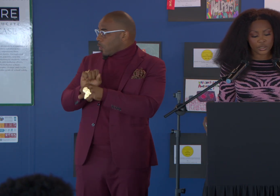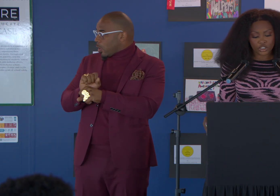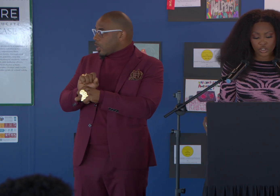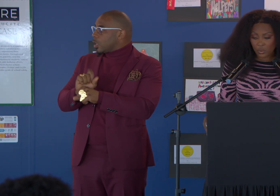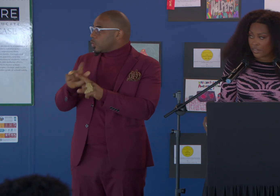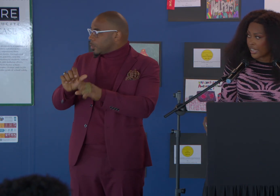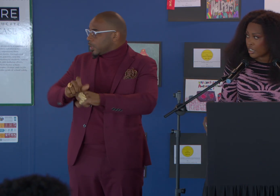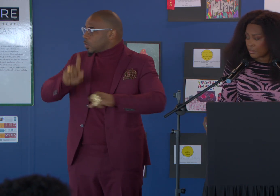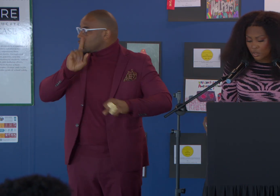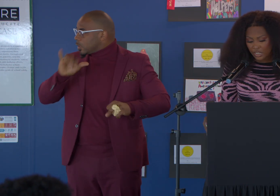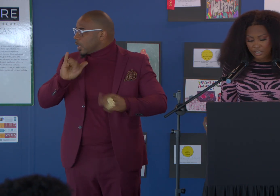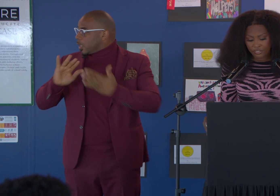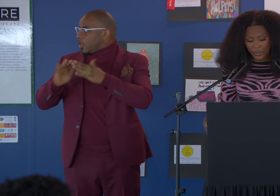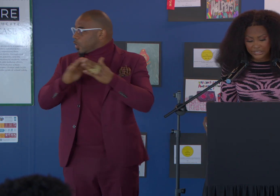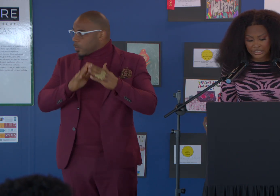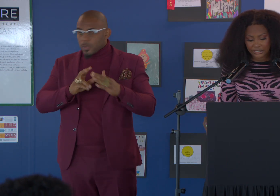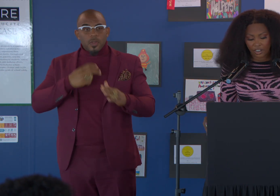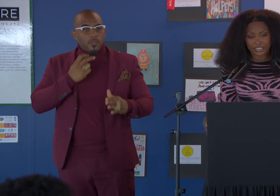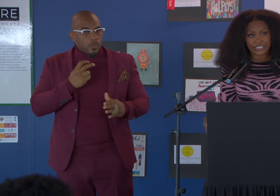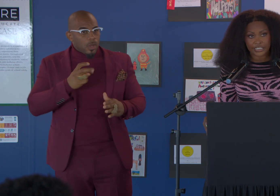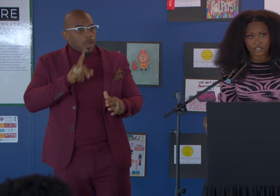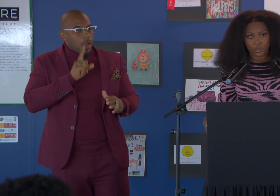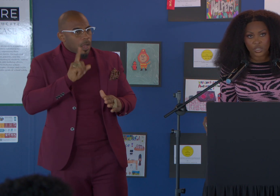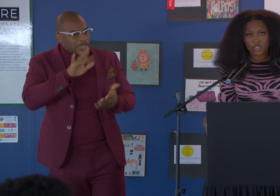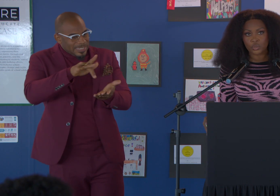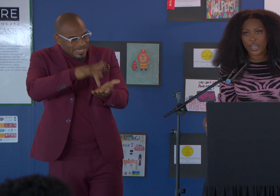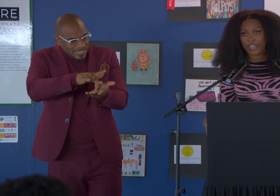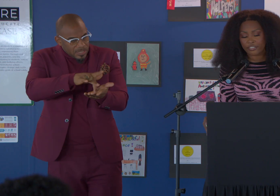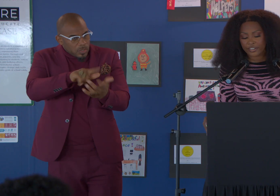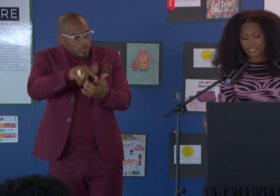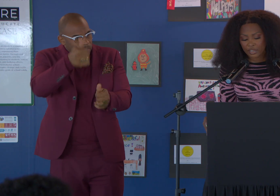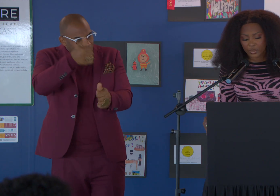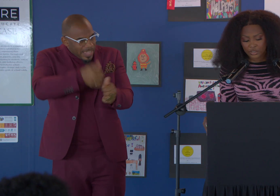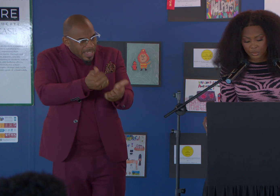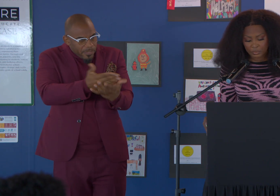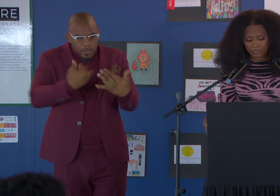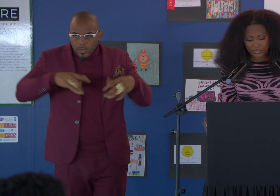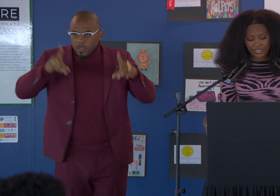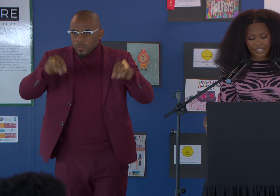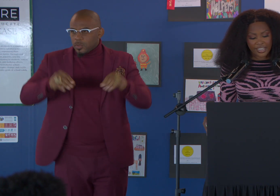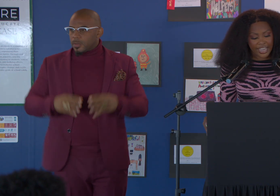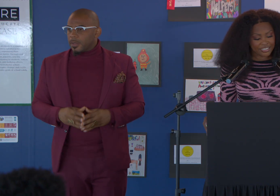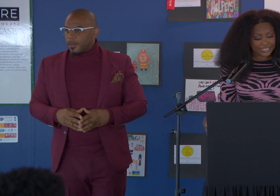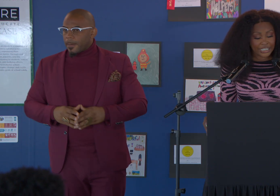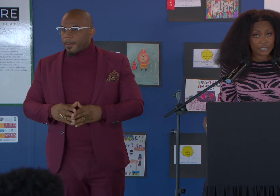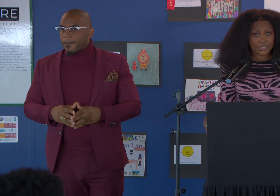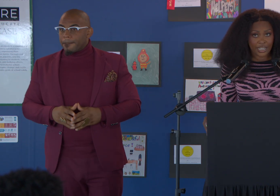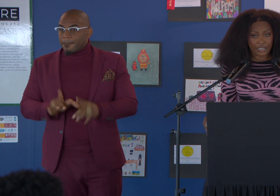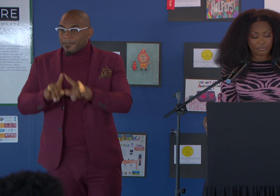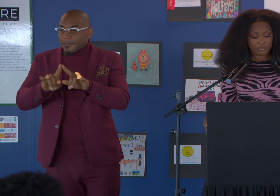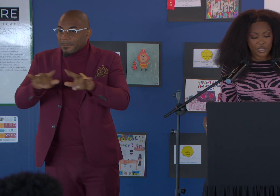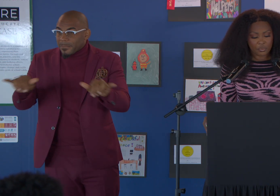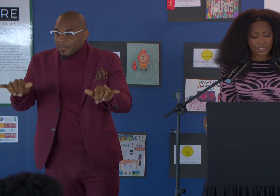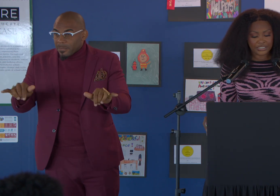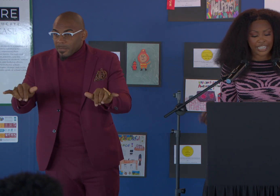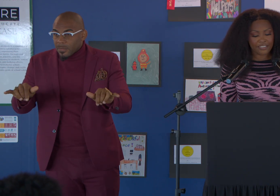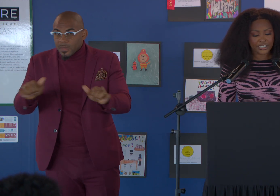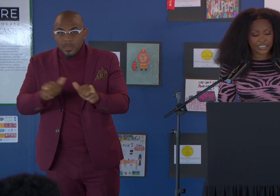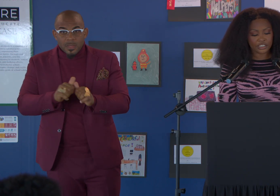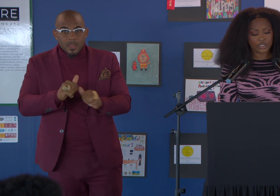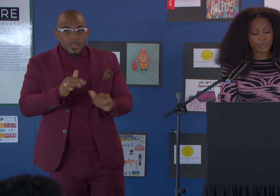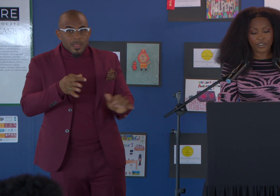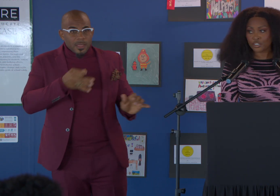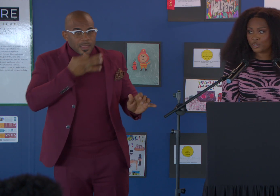and to ensure that community voices are central to everything we do. At the same time, with the